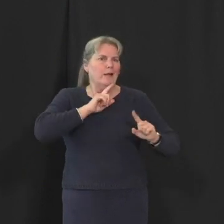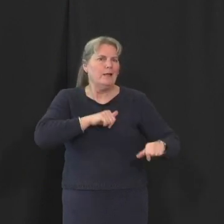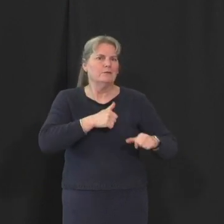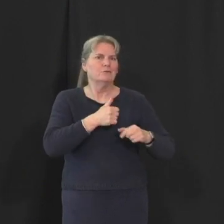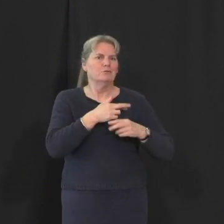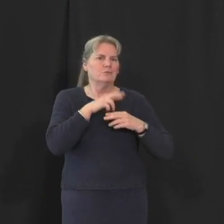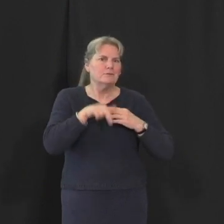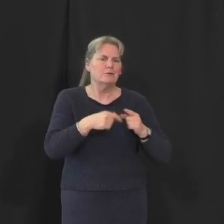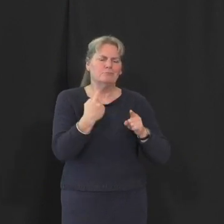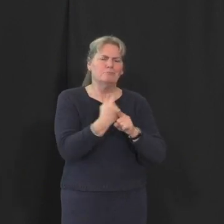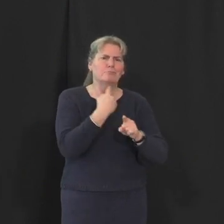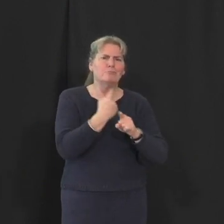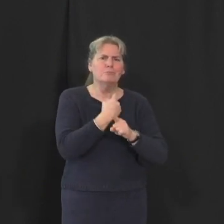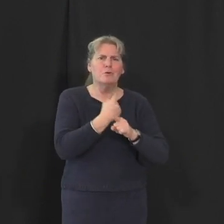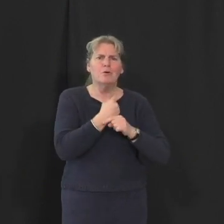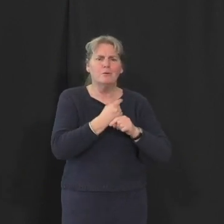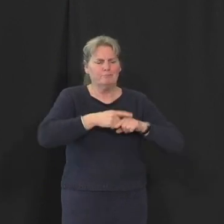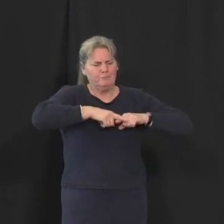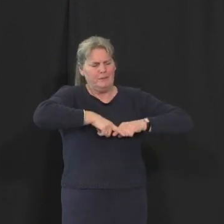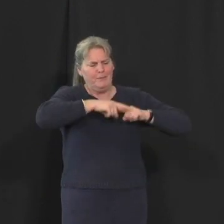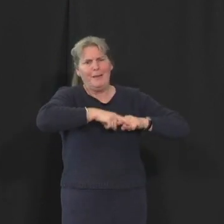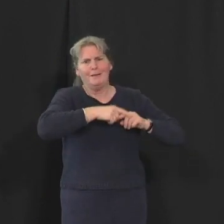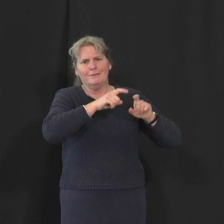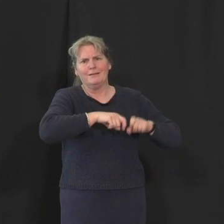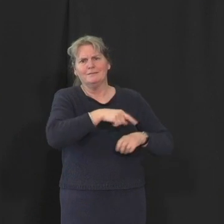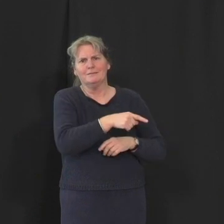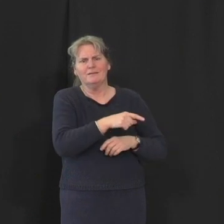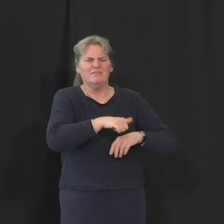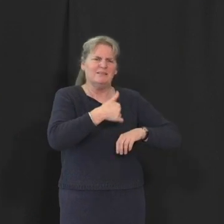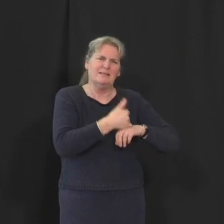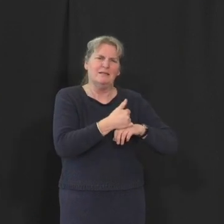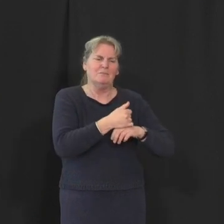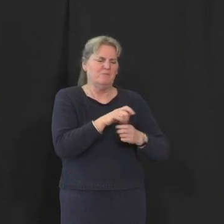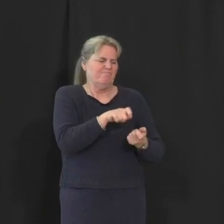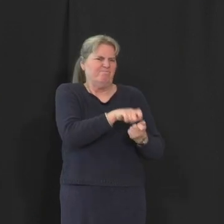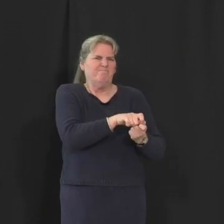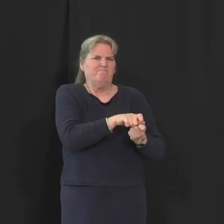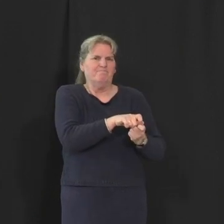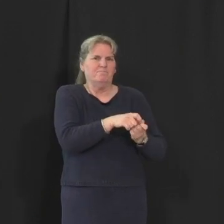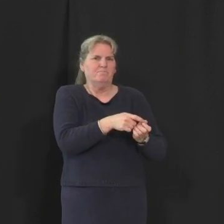go into making it as reliable a test as possible.